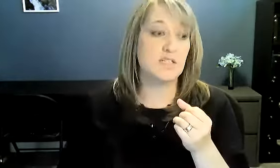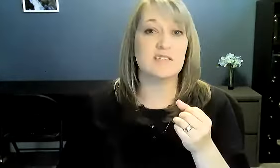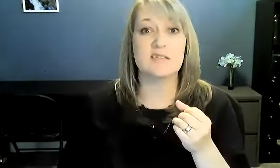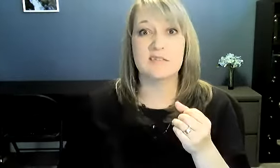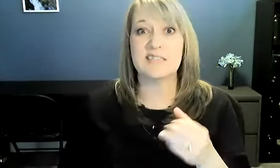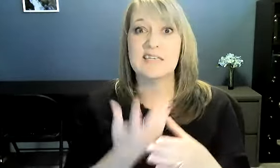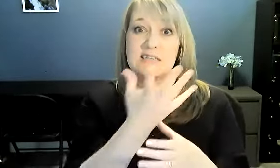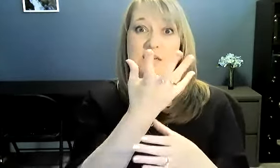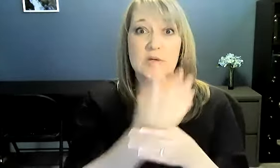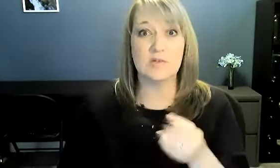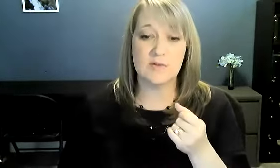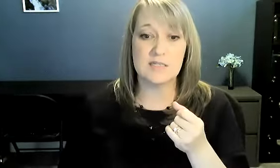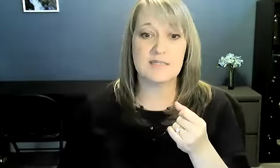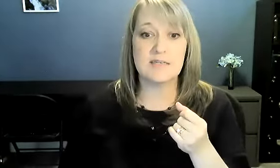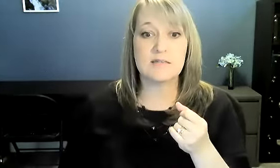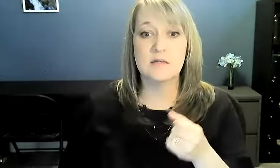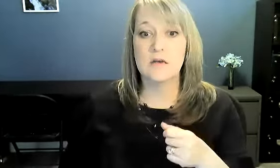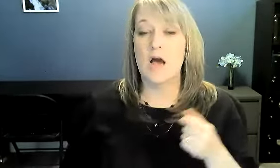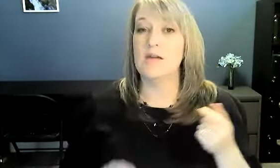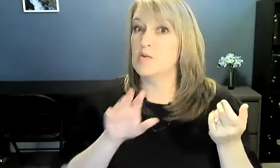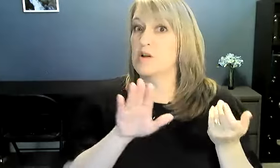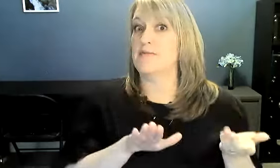mentions deceased. It can be used for deceased. I most often see